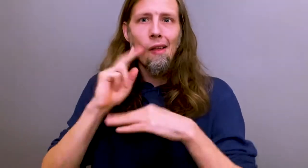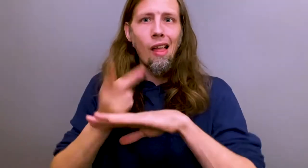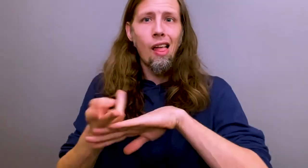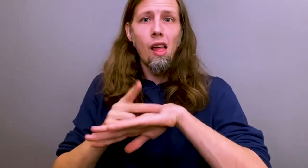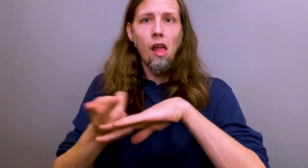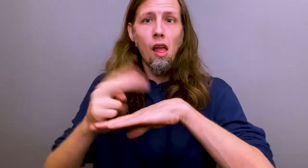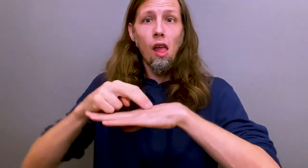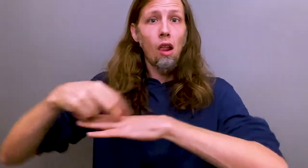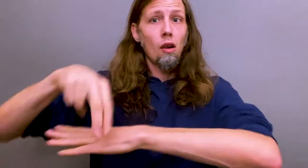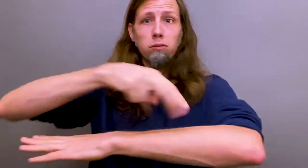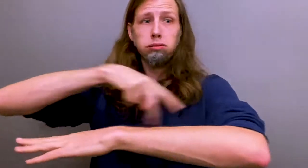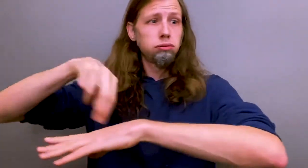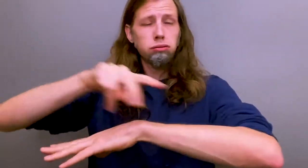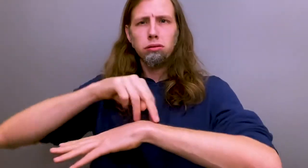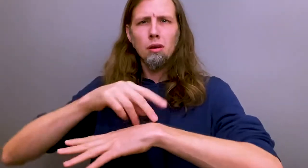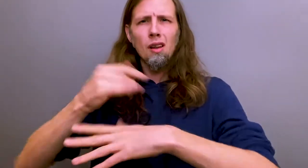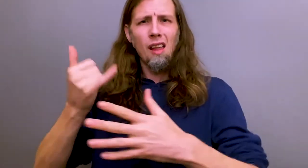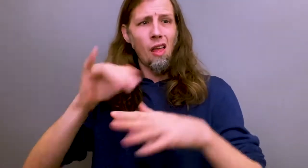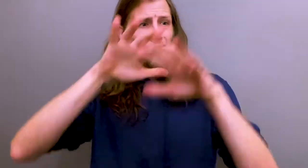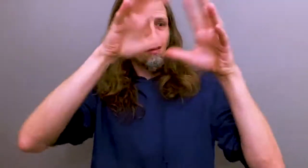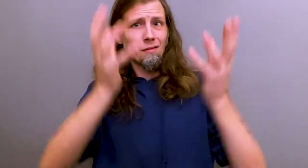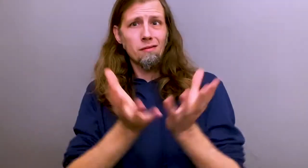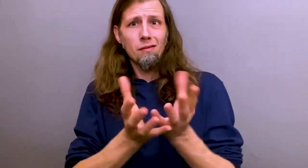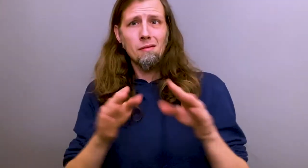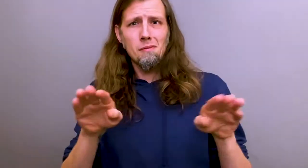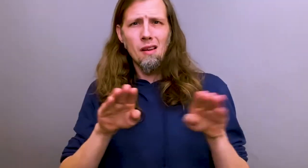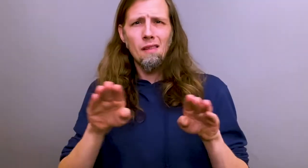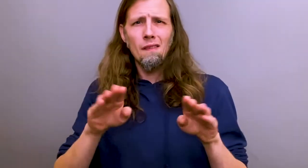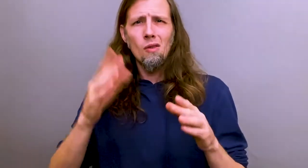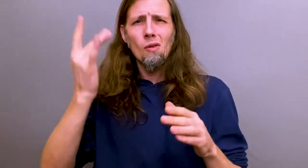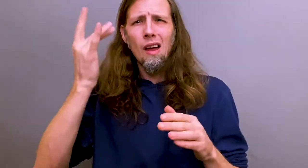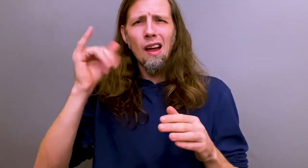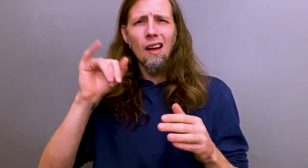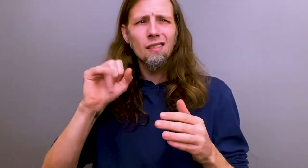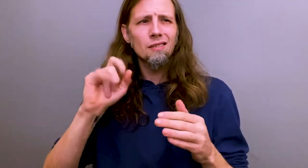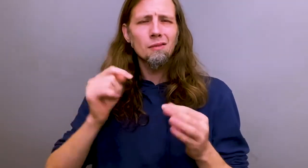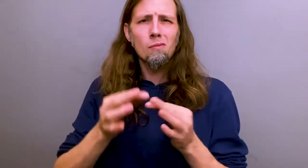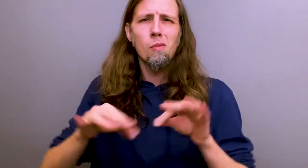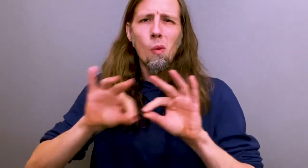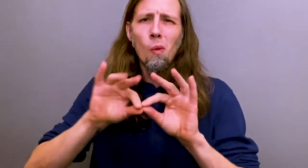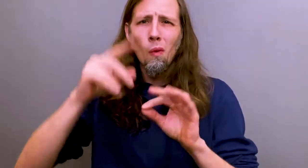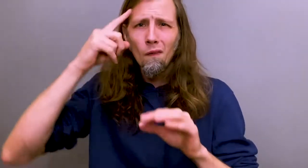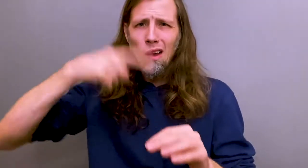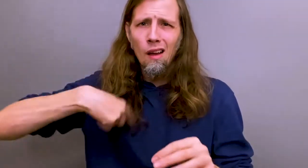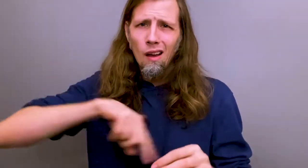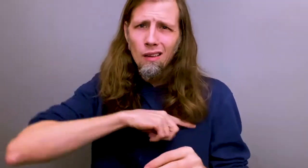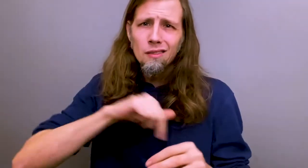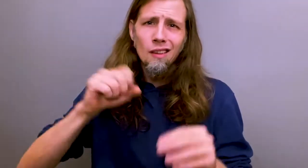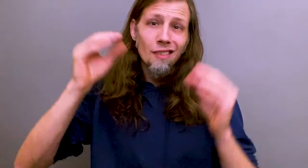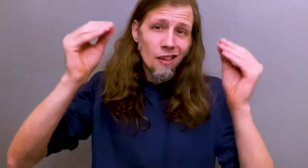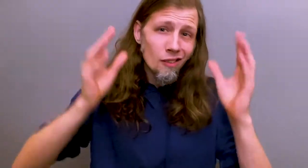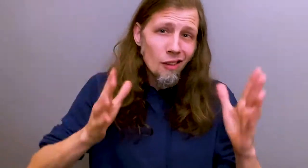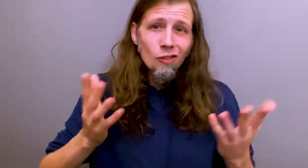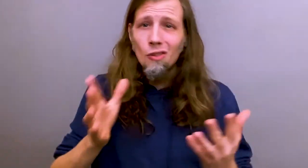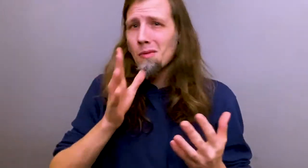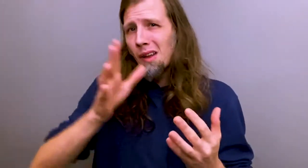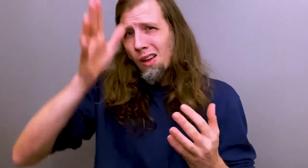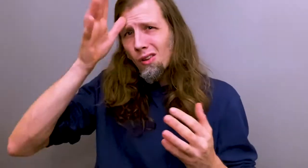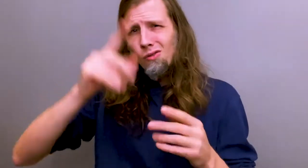again. As babies grow into toddlers and continue engaging in these behaviors, why is it important for us, as teachers and